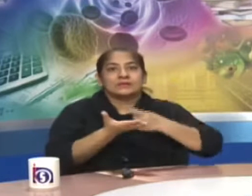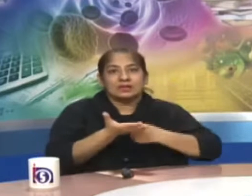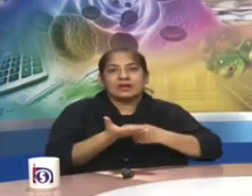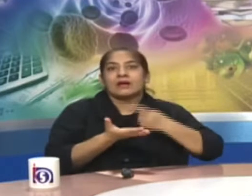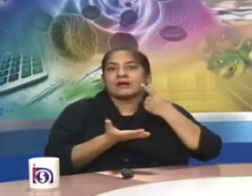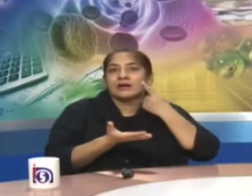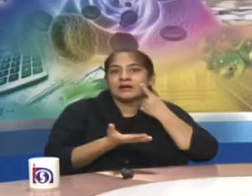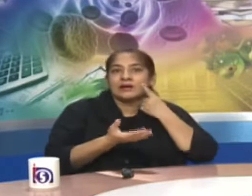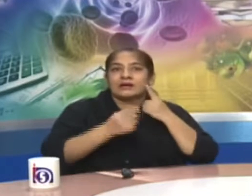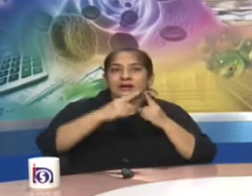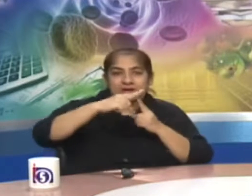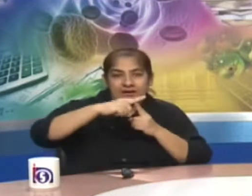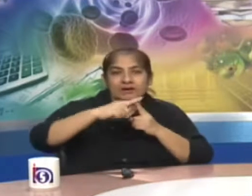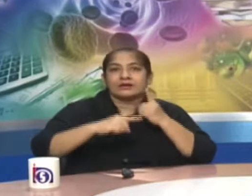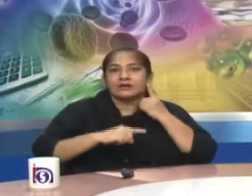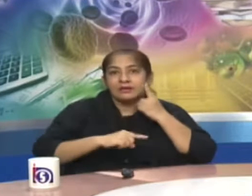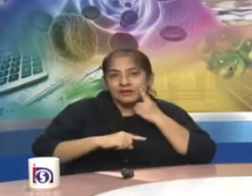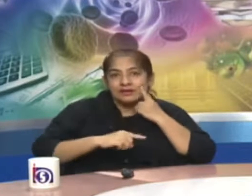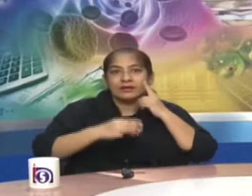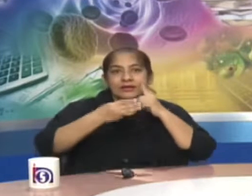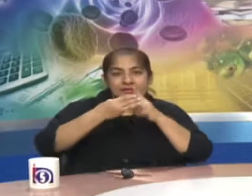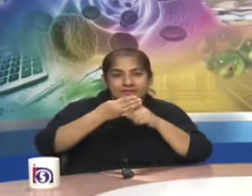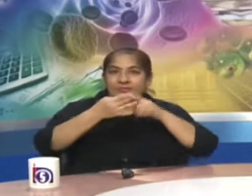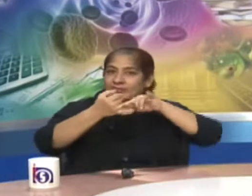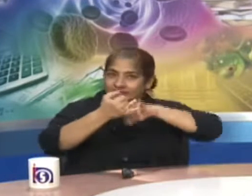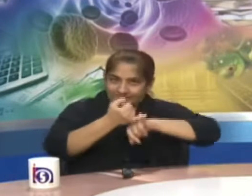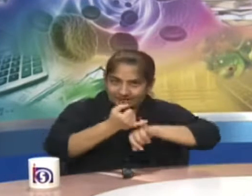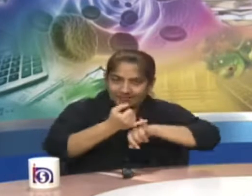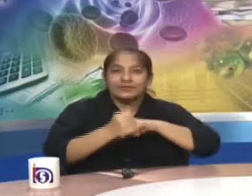the Securities Contracts Act.